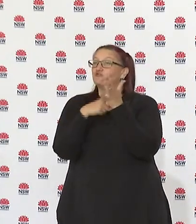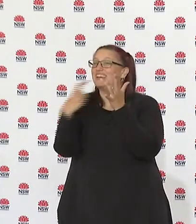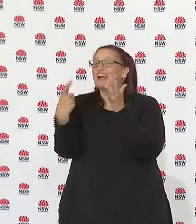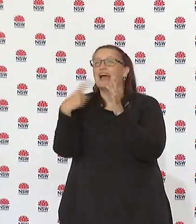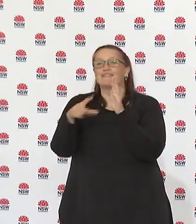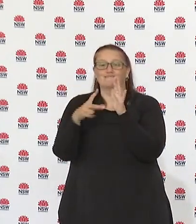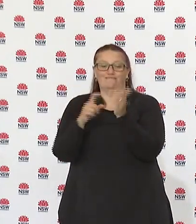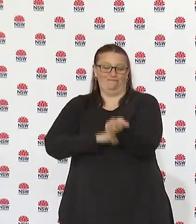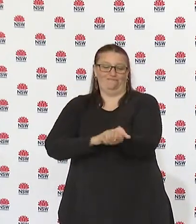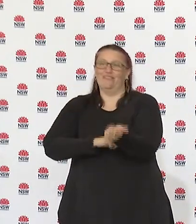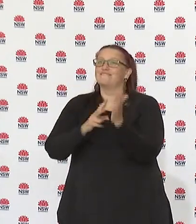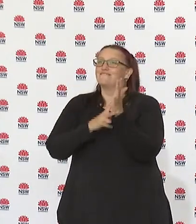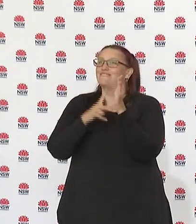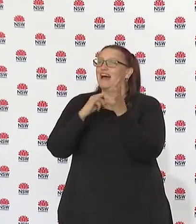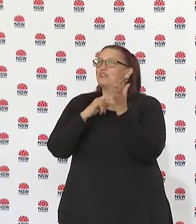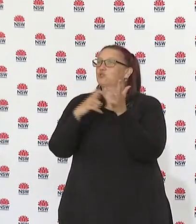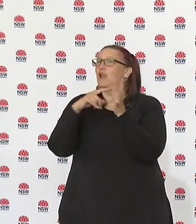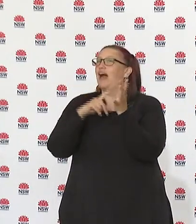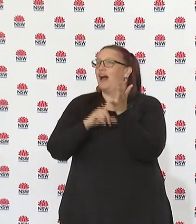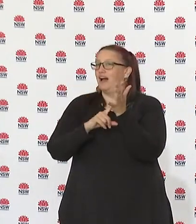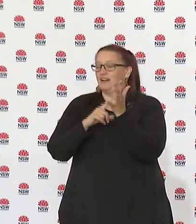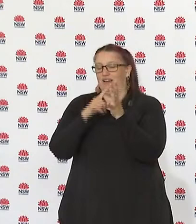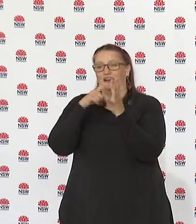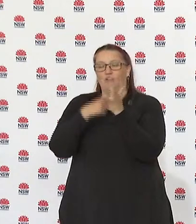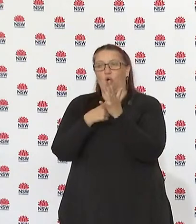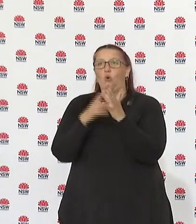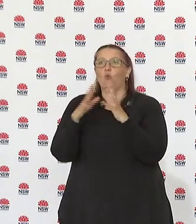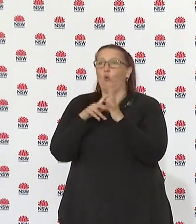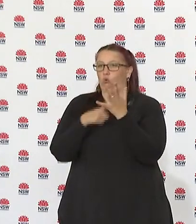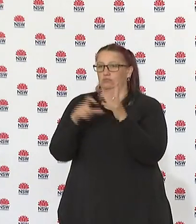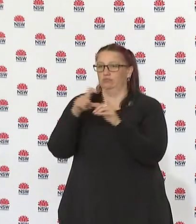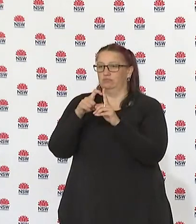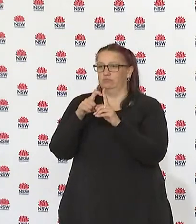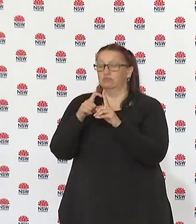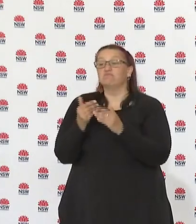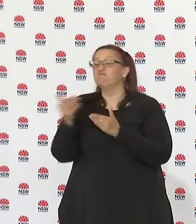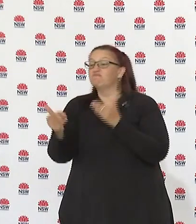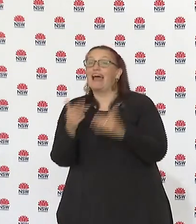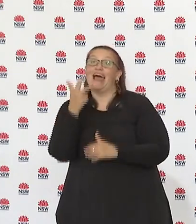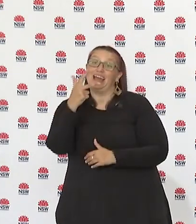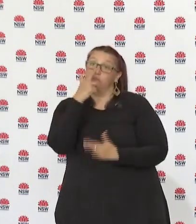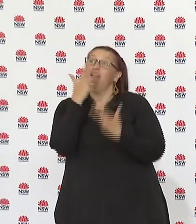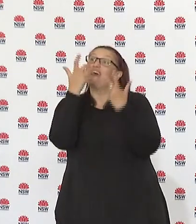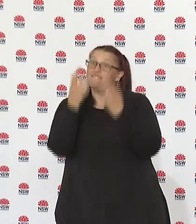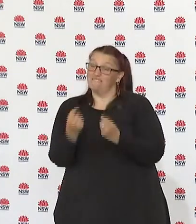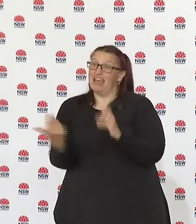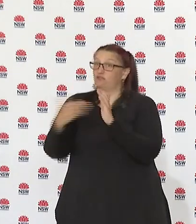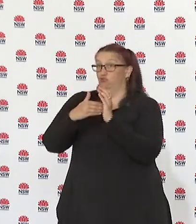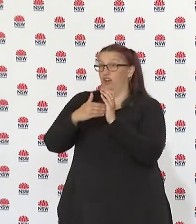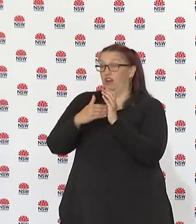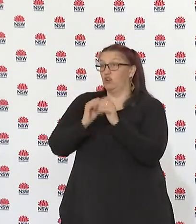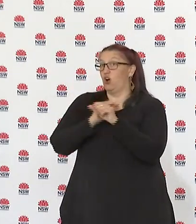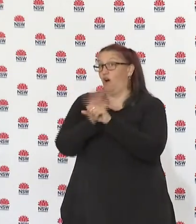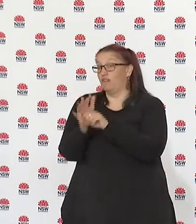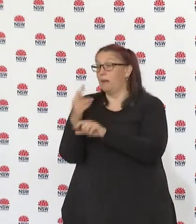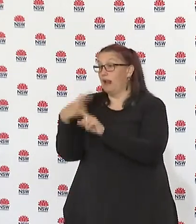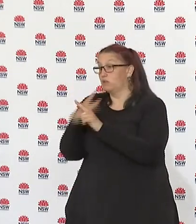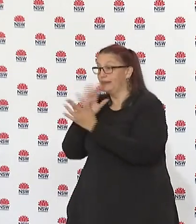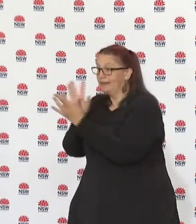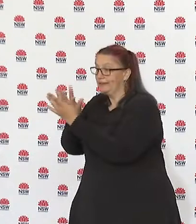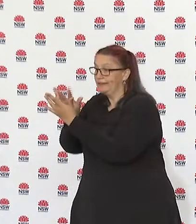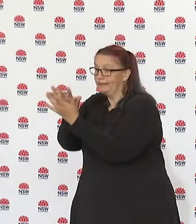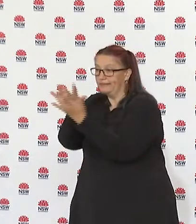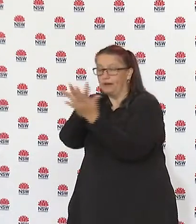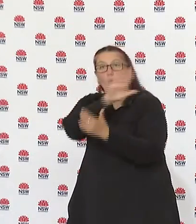tested positive to COVID-19 and are in isolation, and contact tracing of staff is underway to identify other